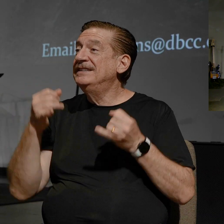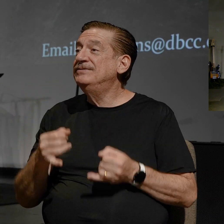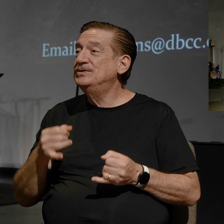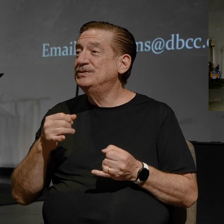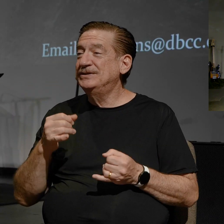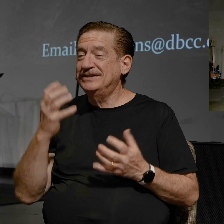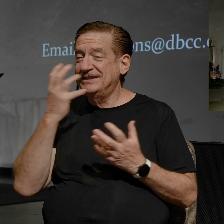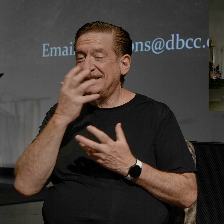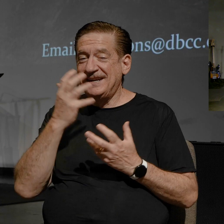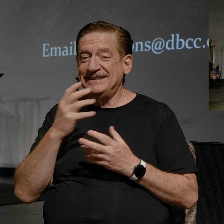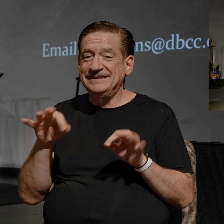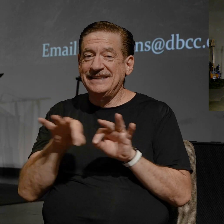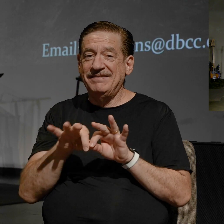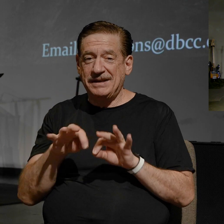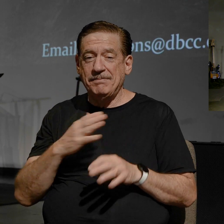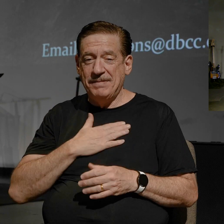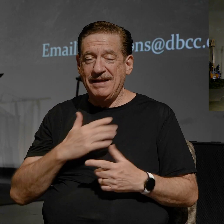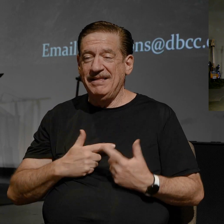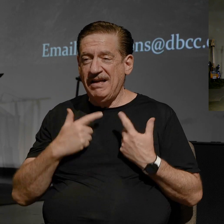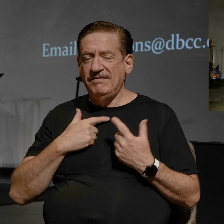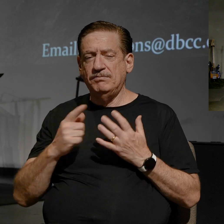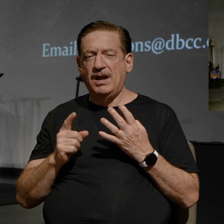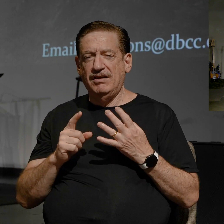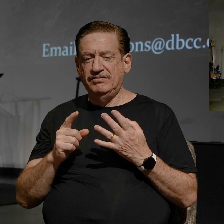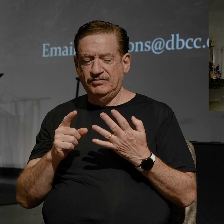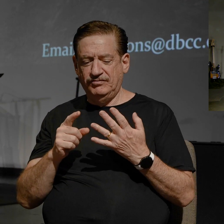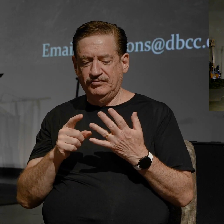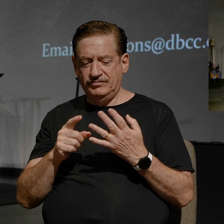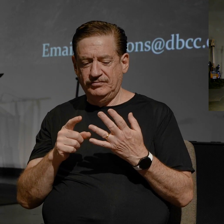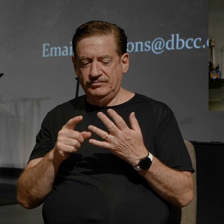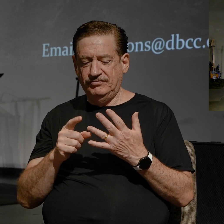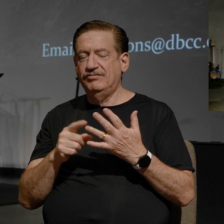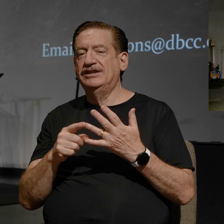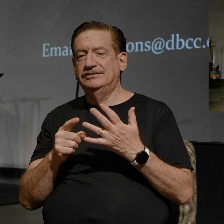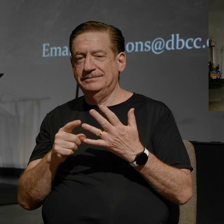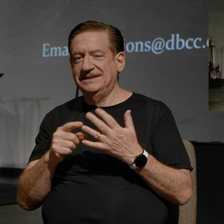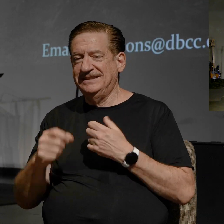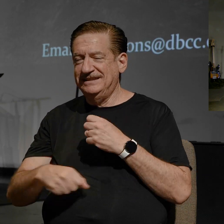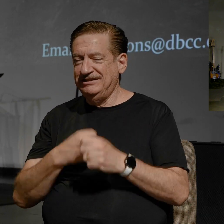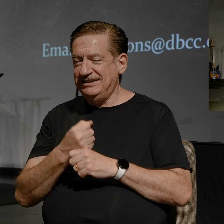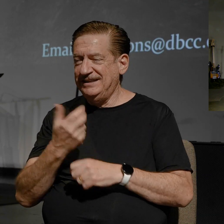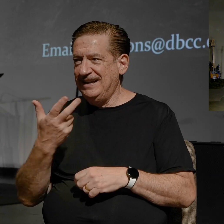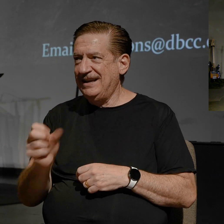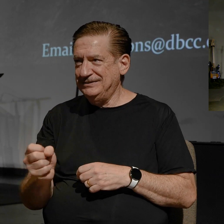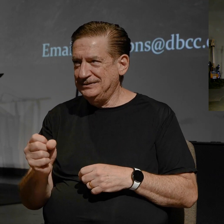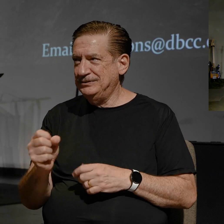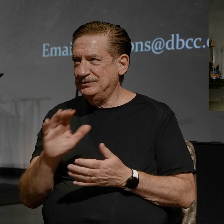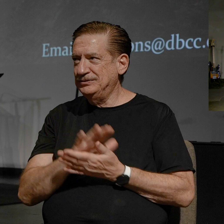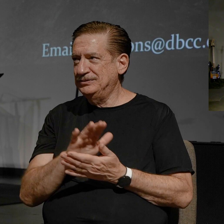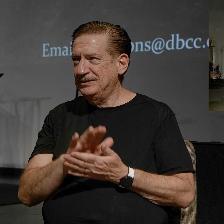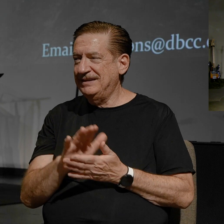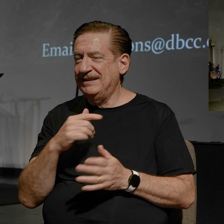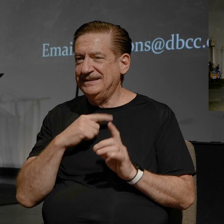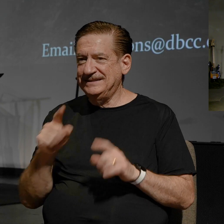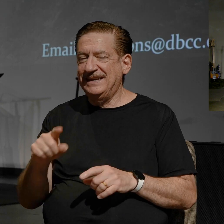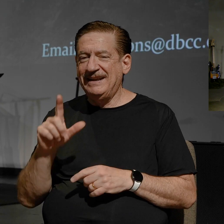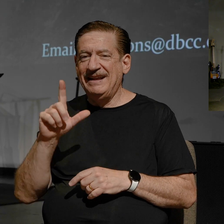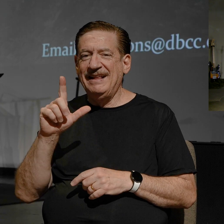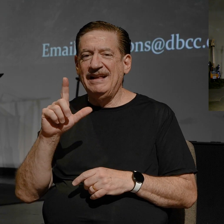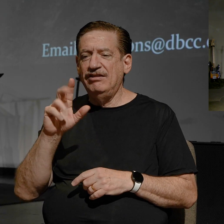my life. I jump ahead to my freshman year of high school, and a new teacher came to the school I was attending. His name is Rick